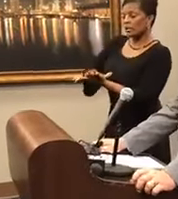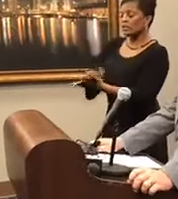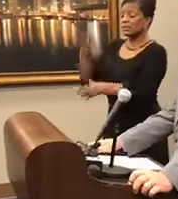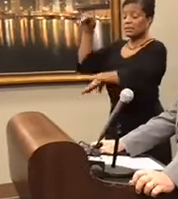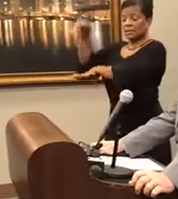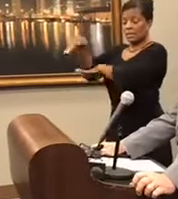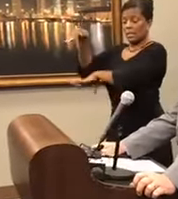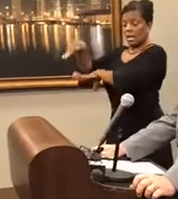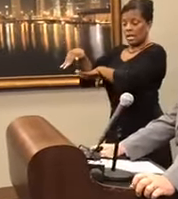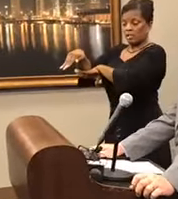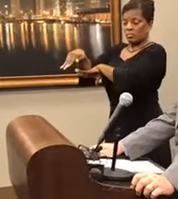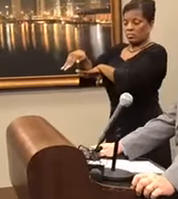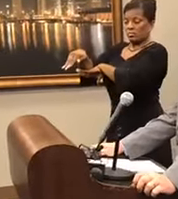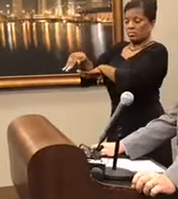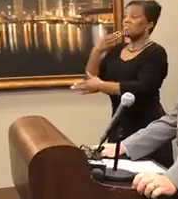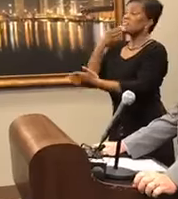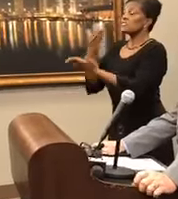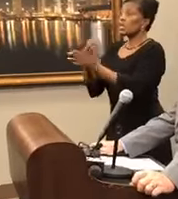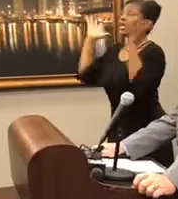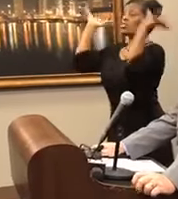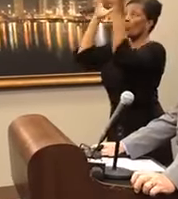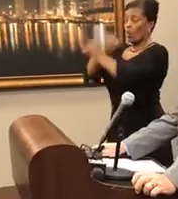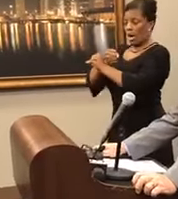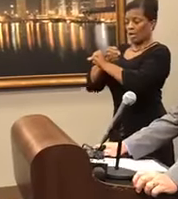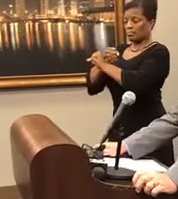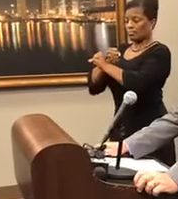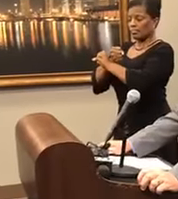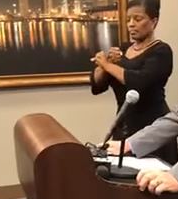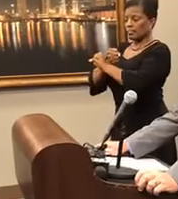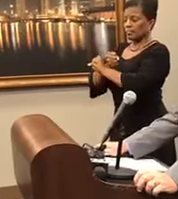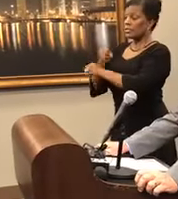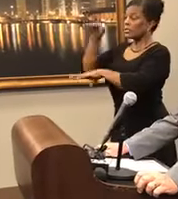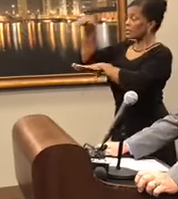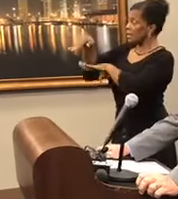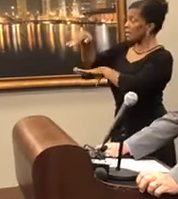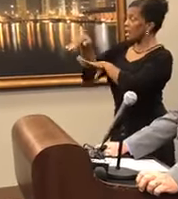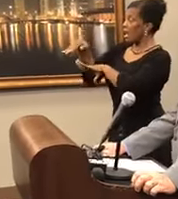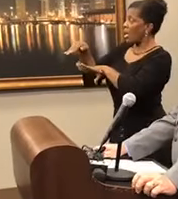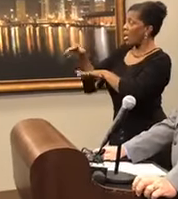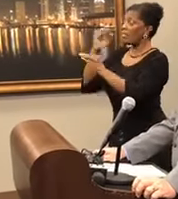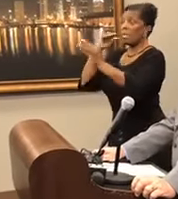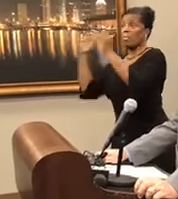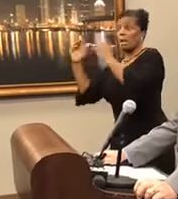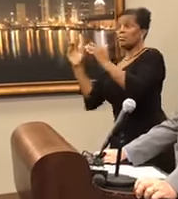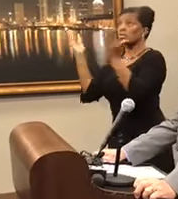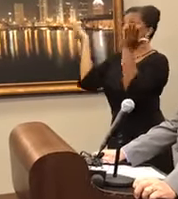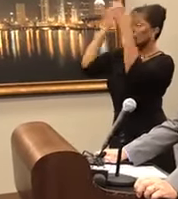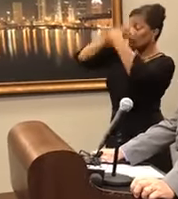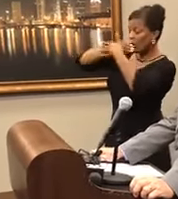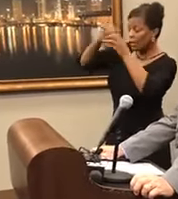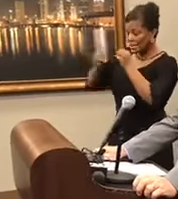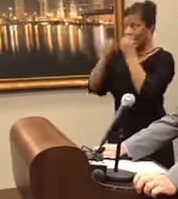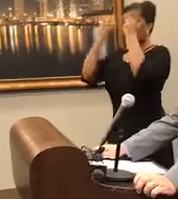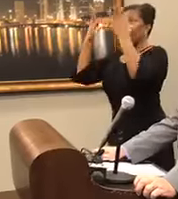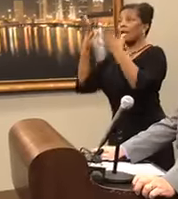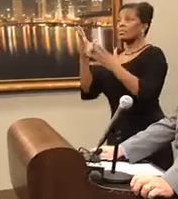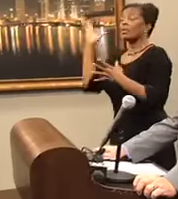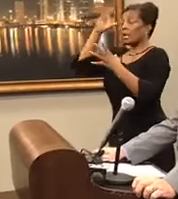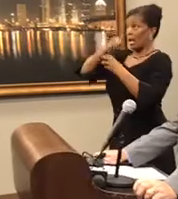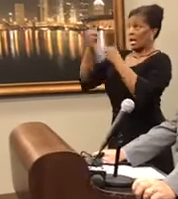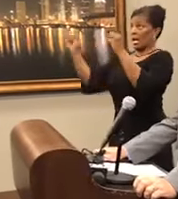tonight, goodness has won. Tonight, in the battle between darkness and light, light has